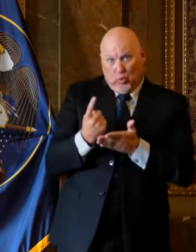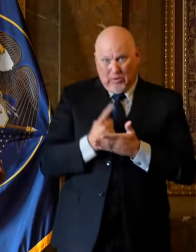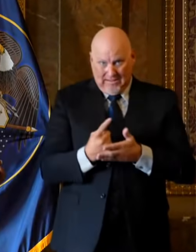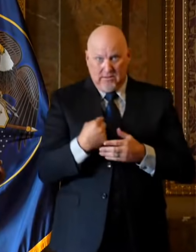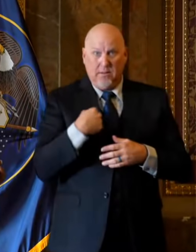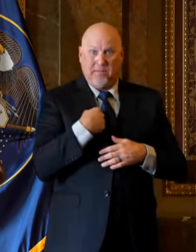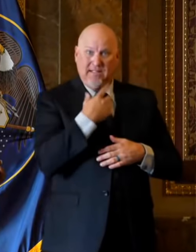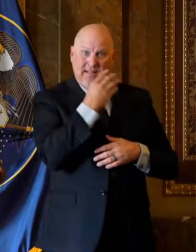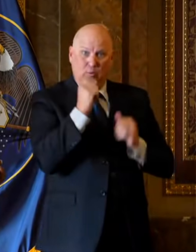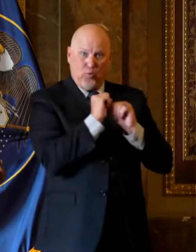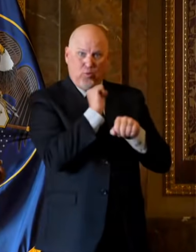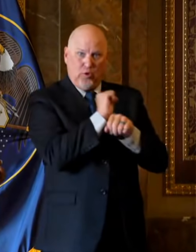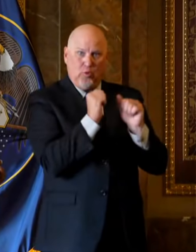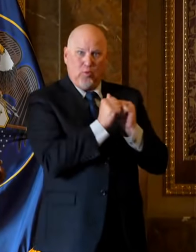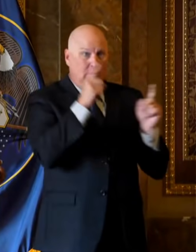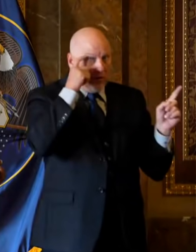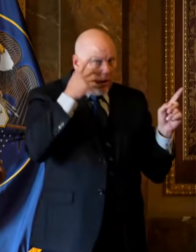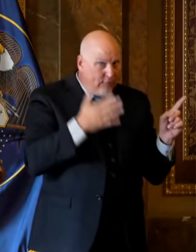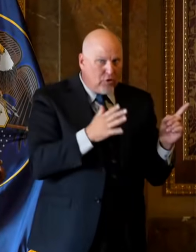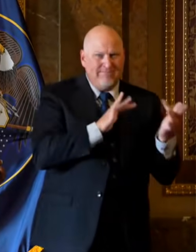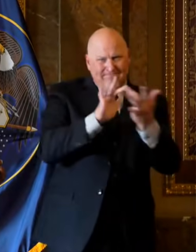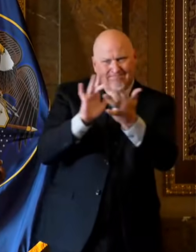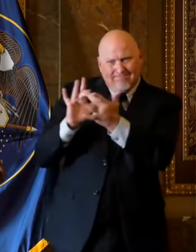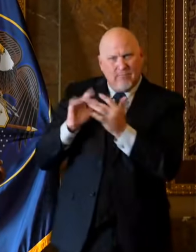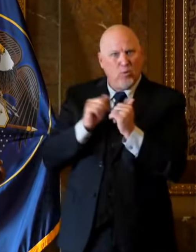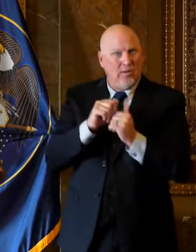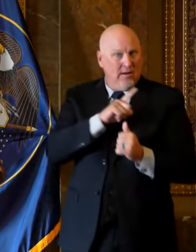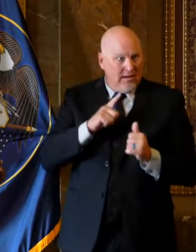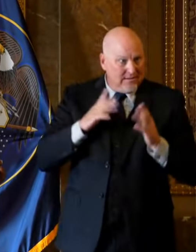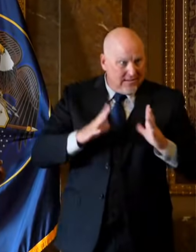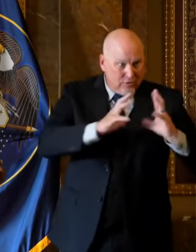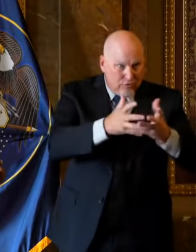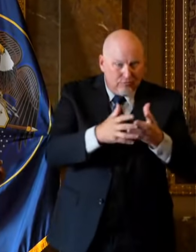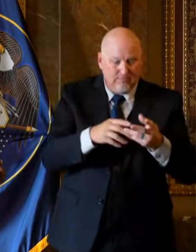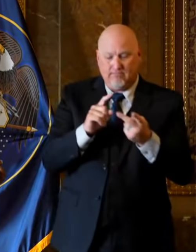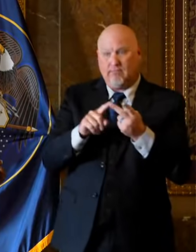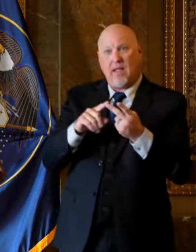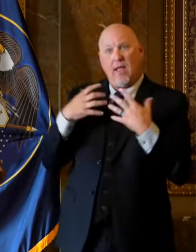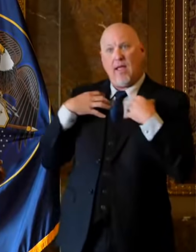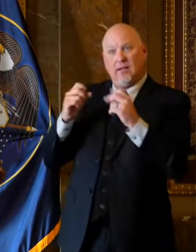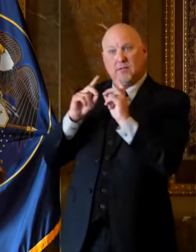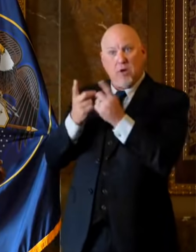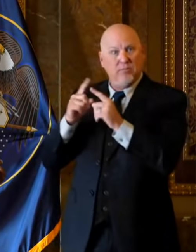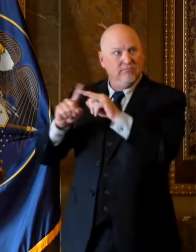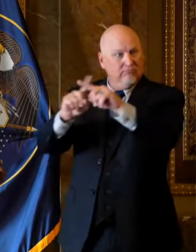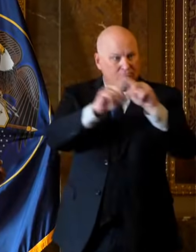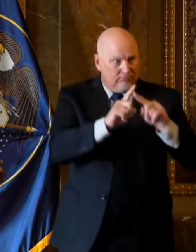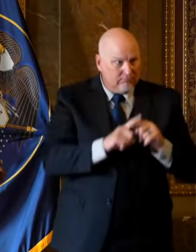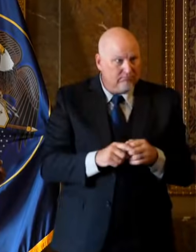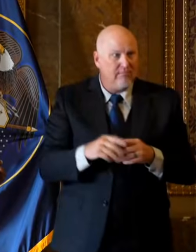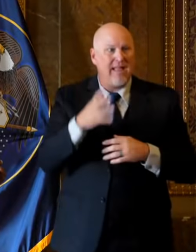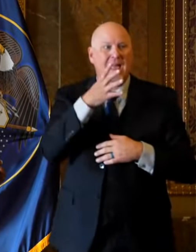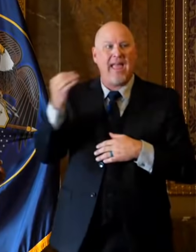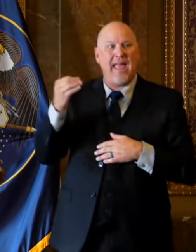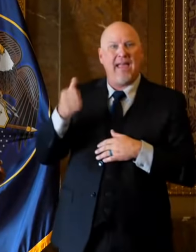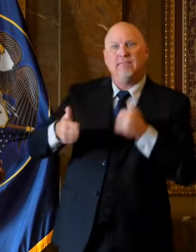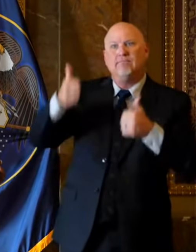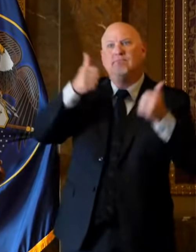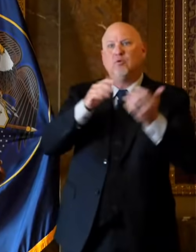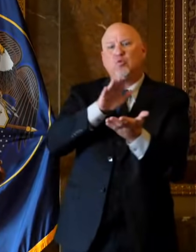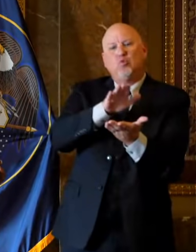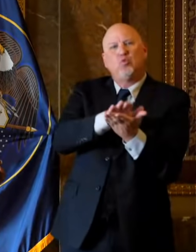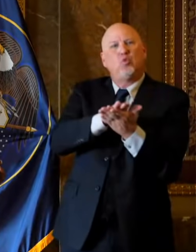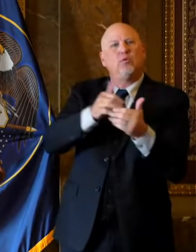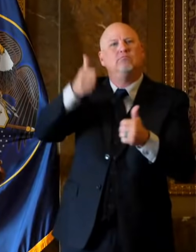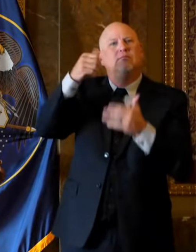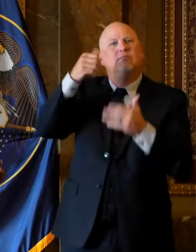with local health departments, superintendents, and others. And it's very clear that there's little appetite for